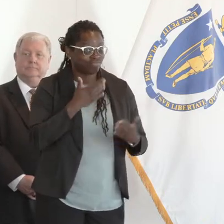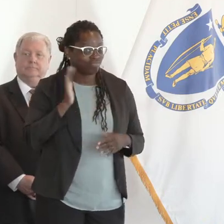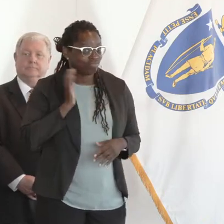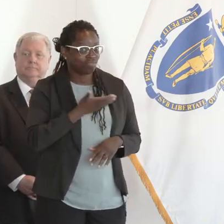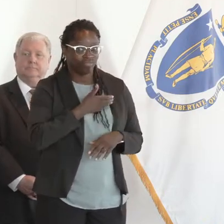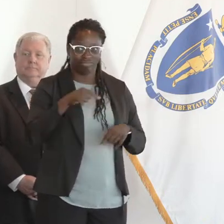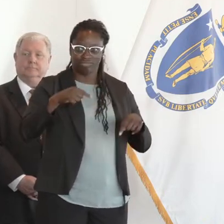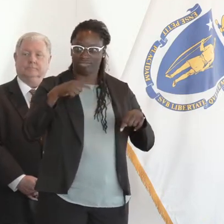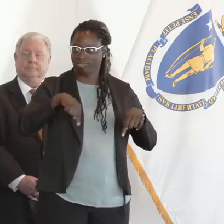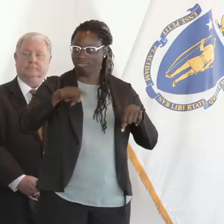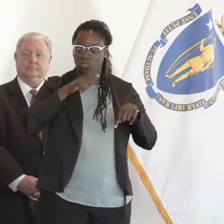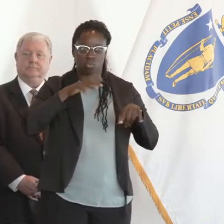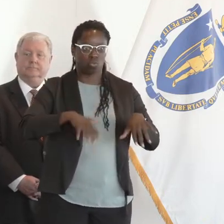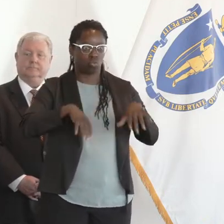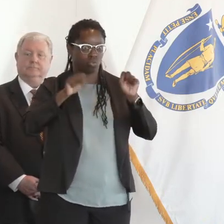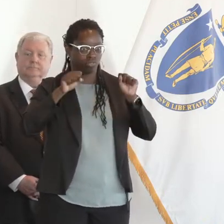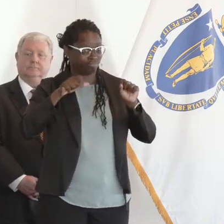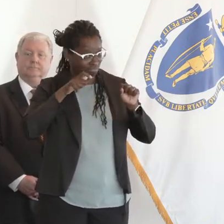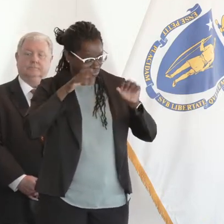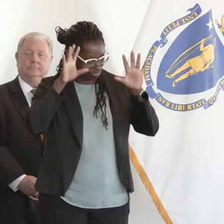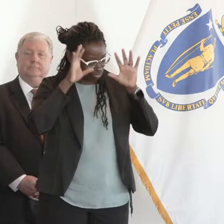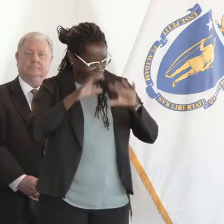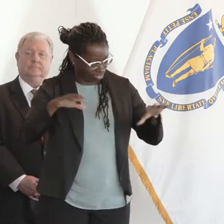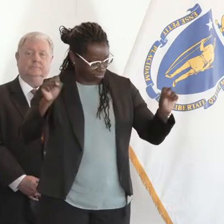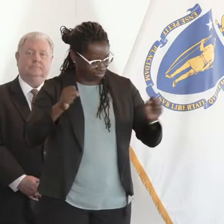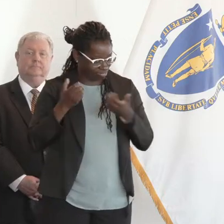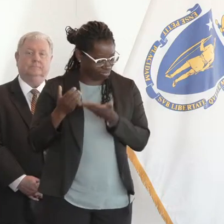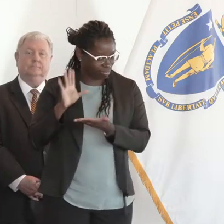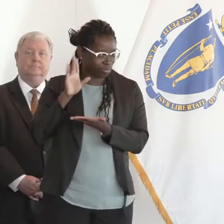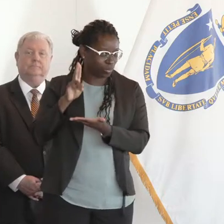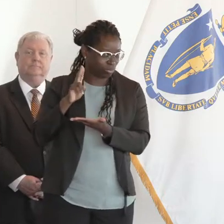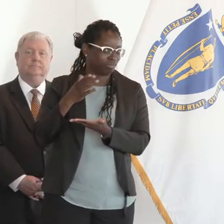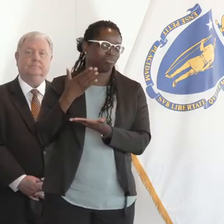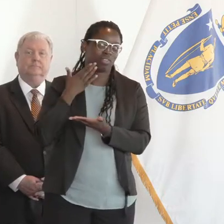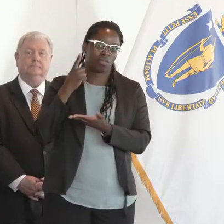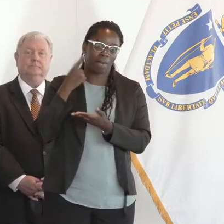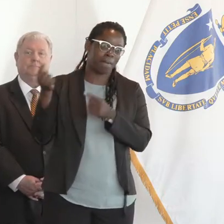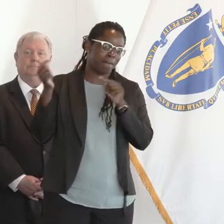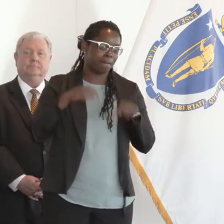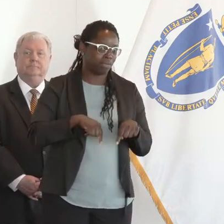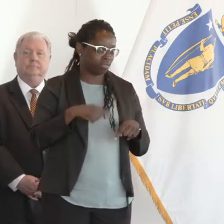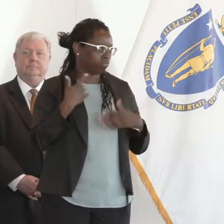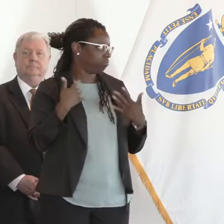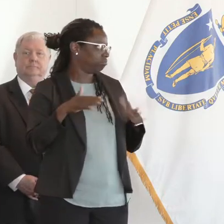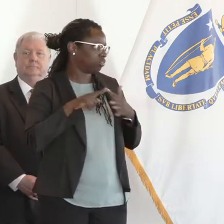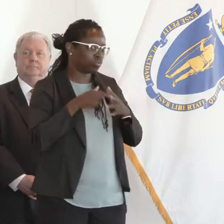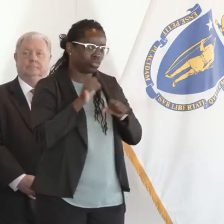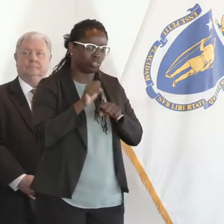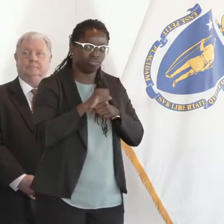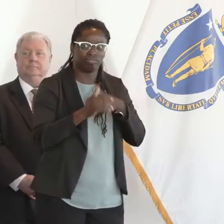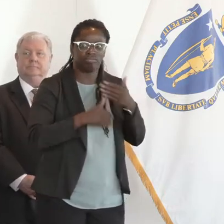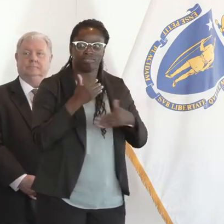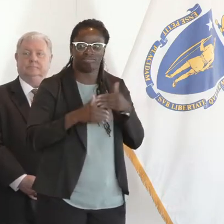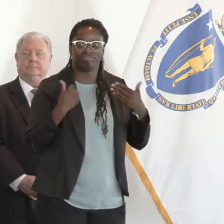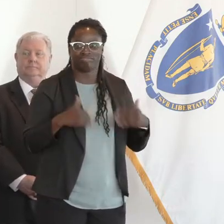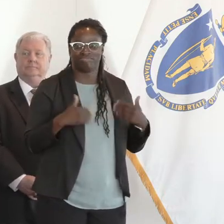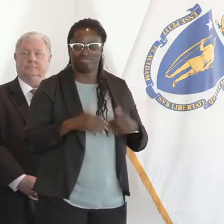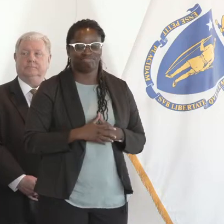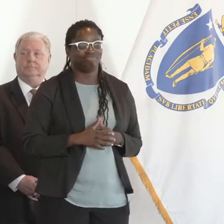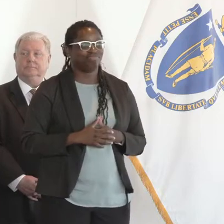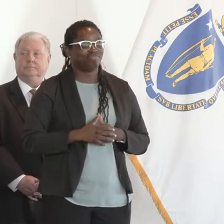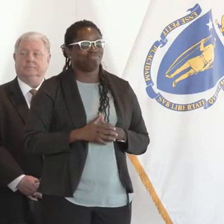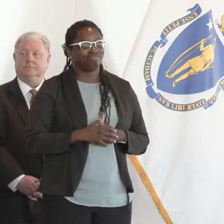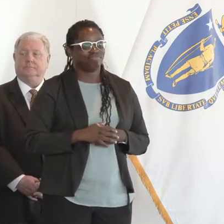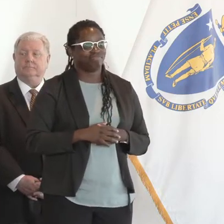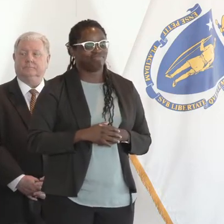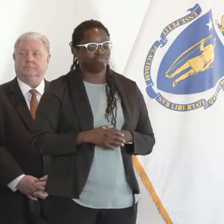President, whose leadership we are all so thrilled and excited for and has already hit the ground running. I will say Boston University is